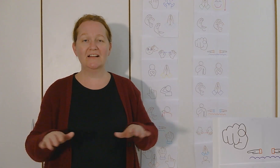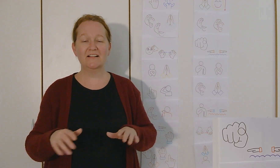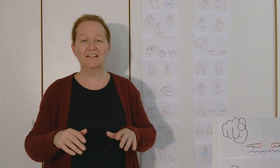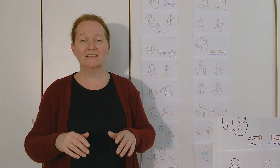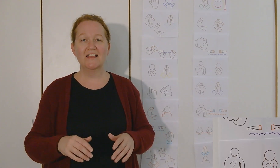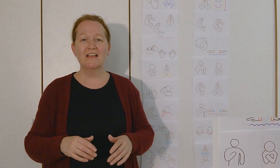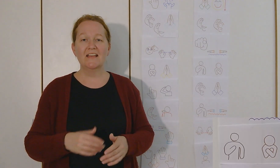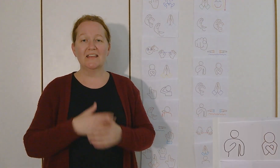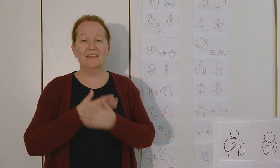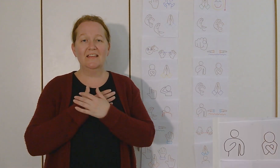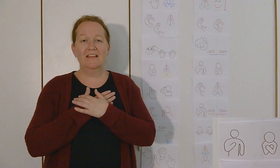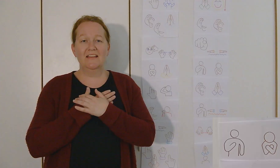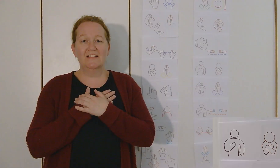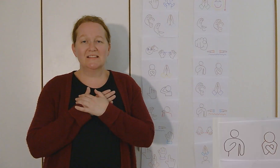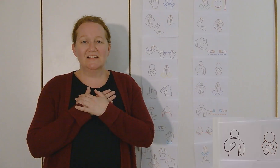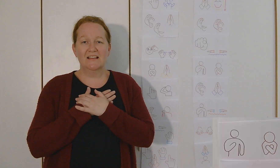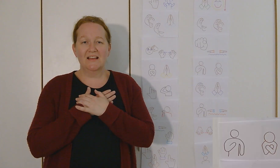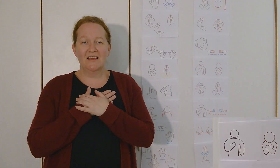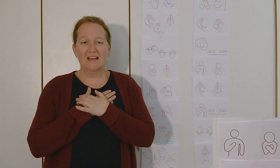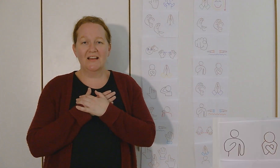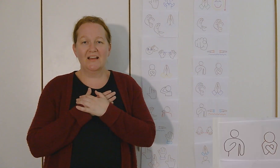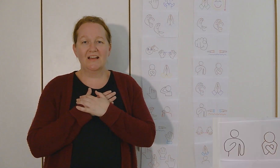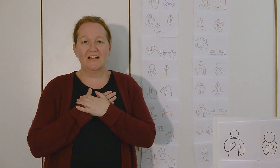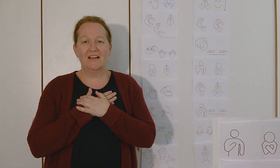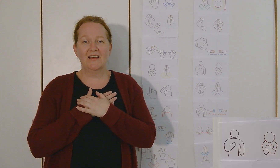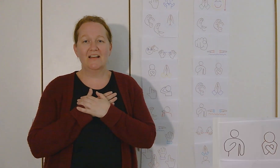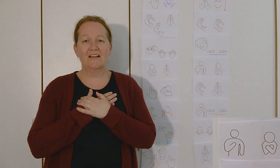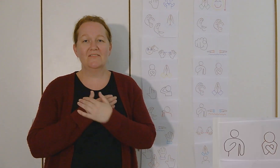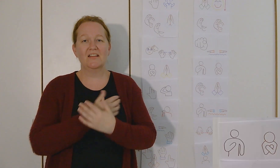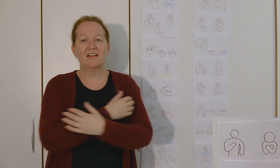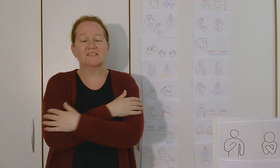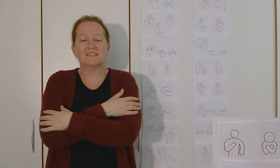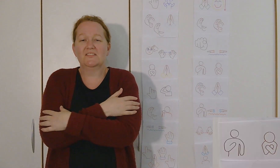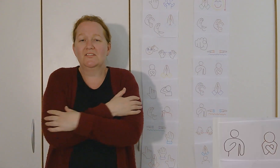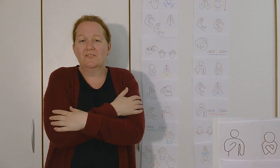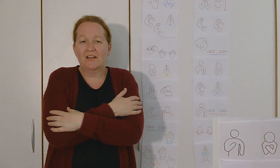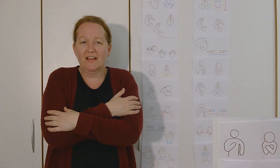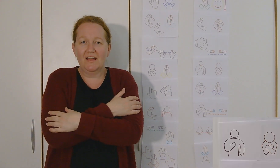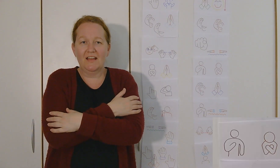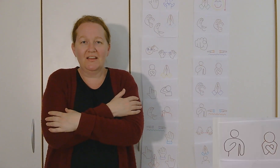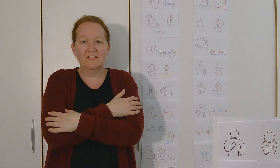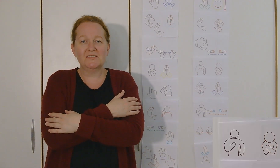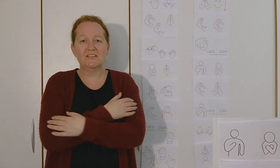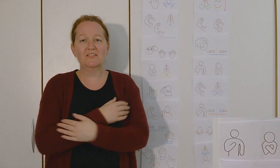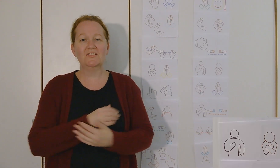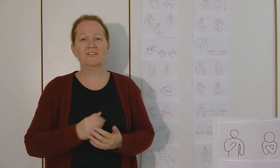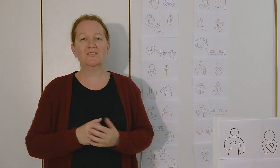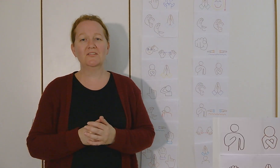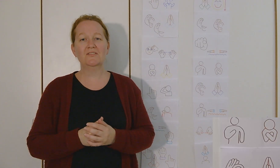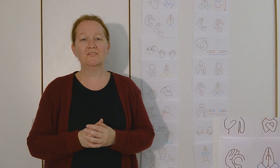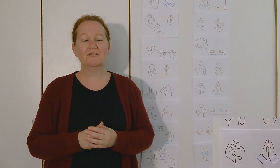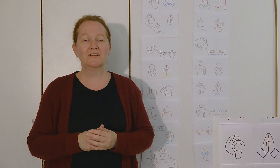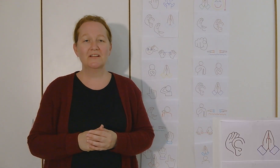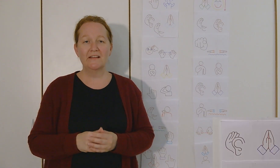child. His love now surrounds